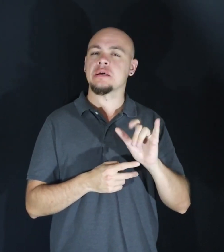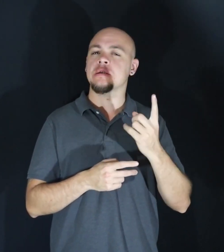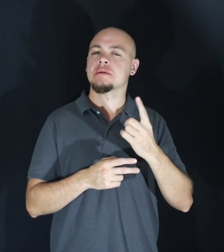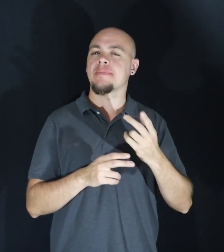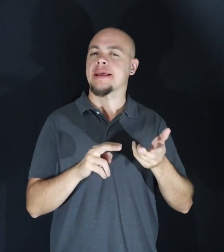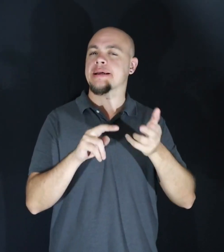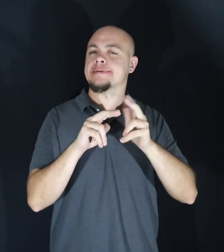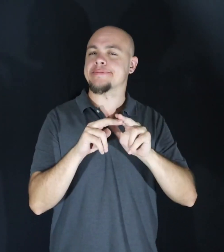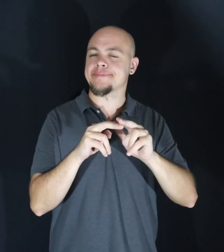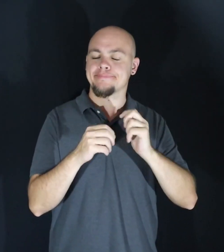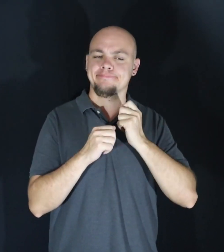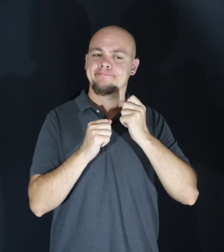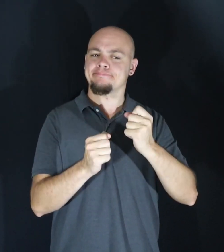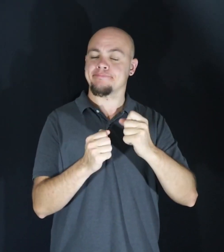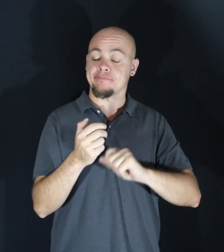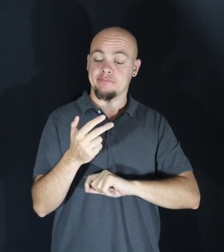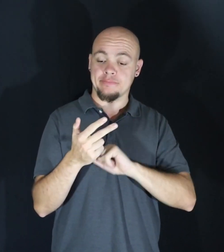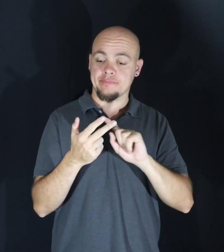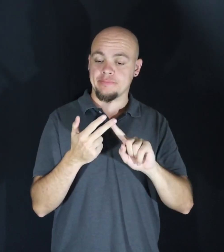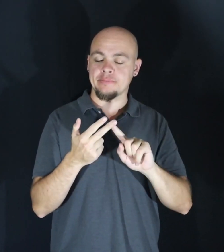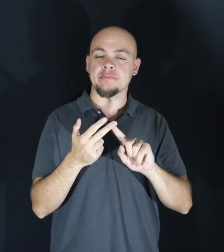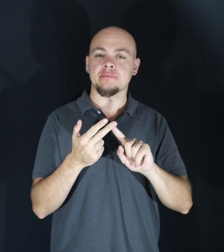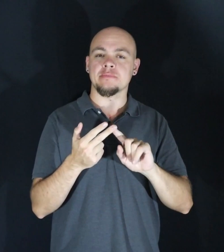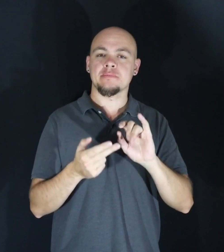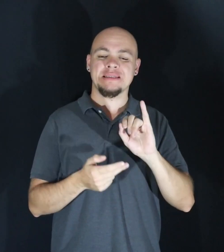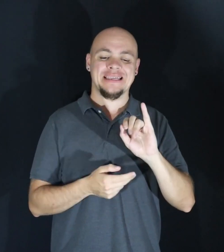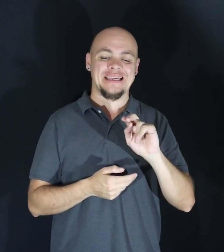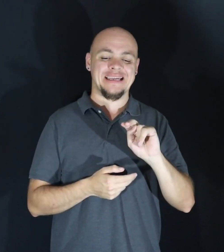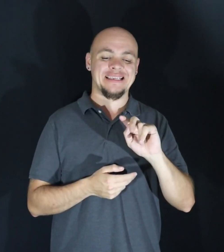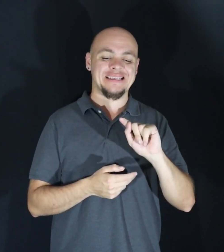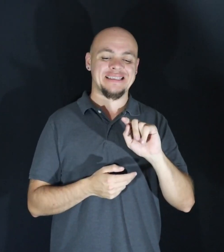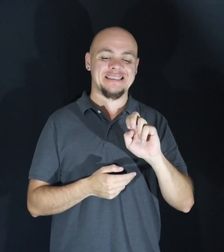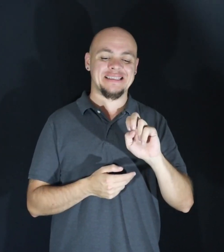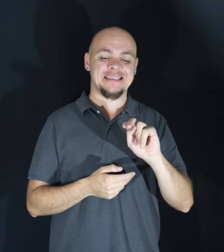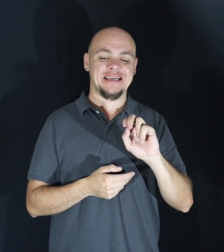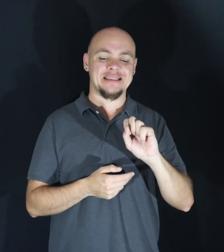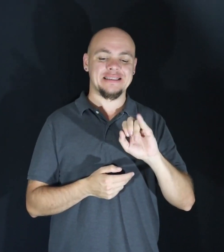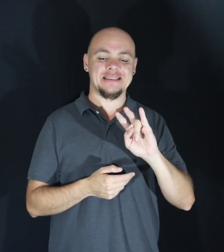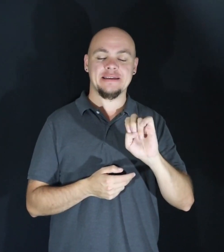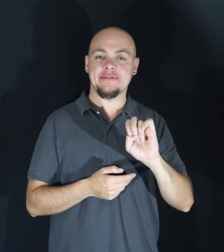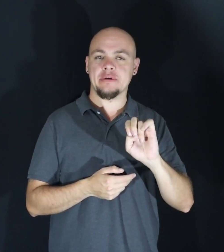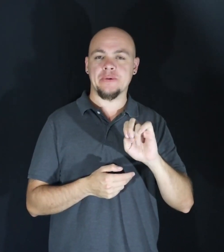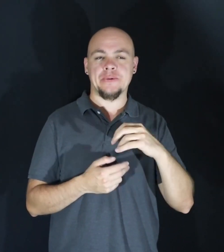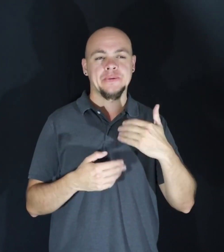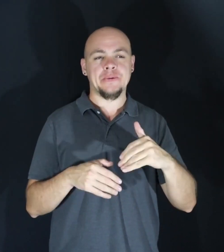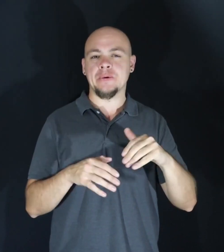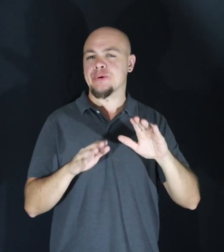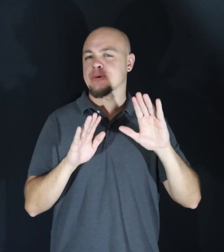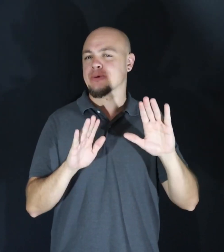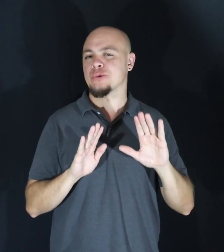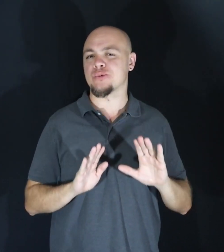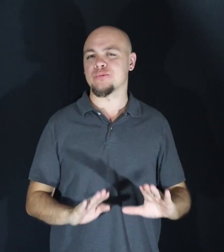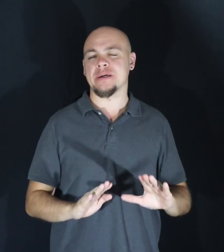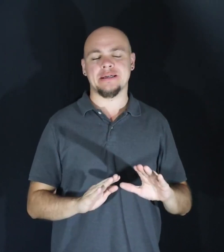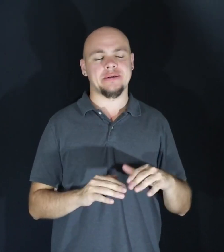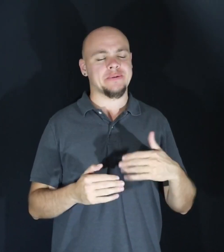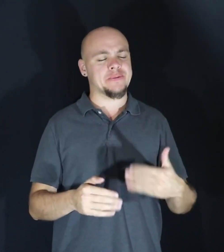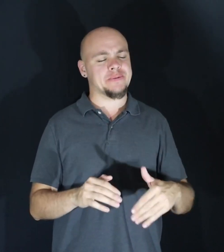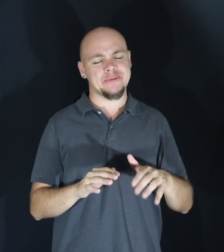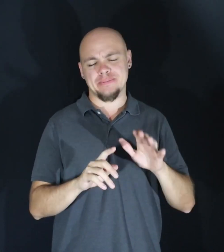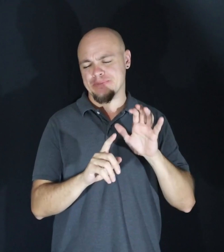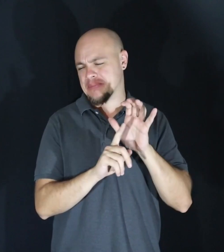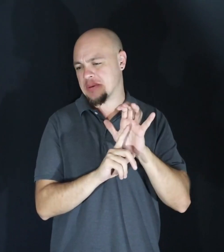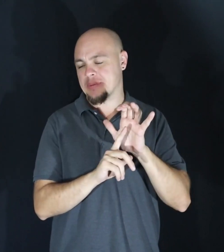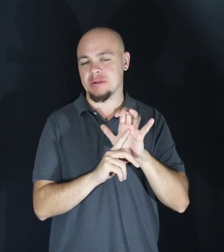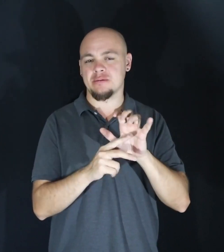strengthen. And thirdly, intensive, fervent, great. All of these words have one word